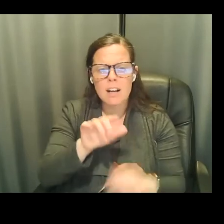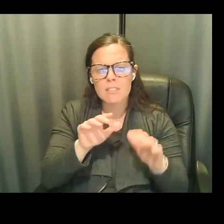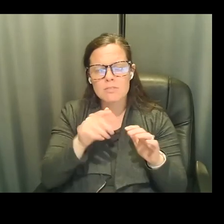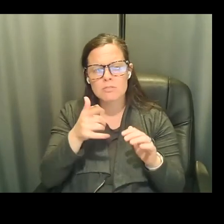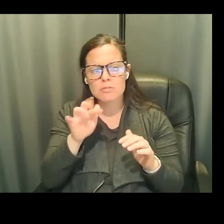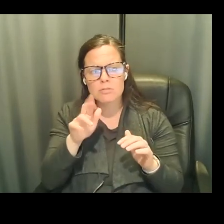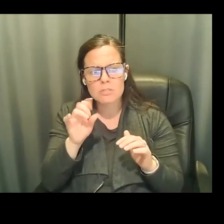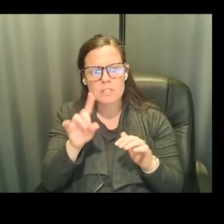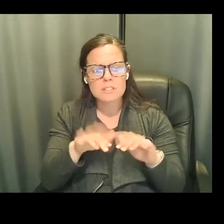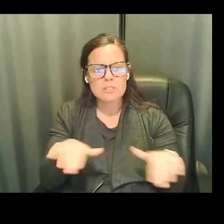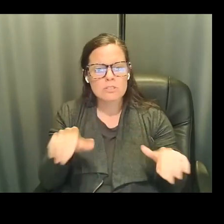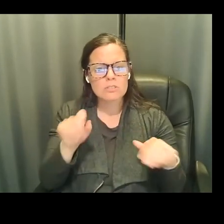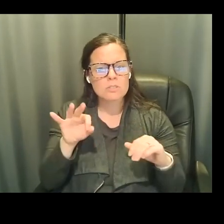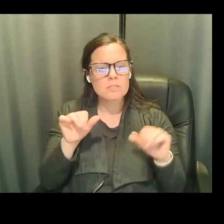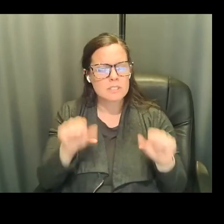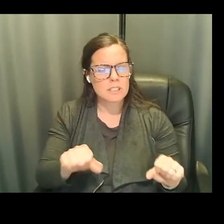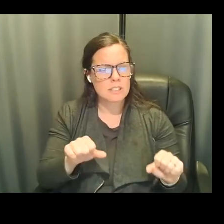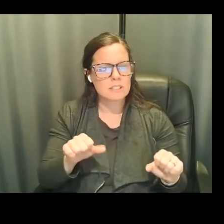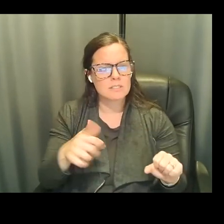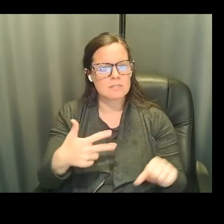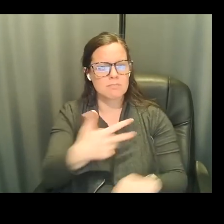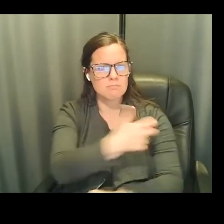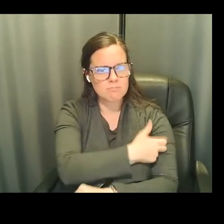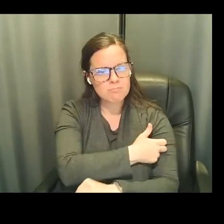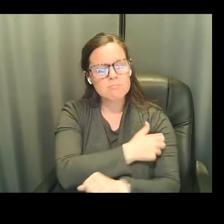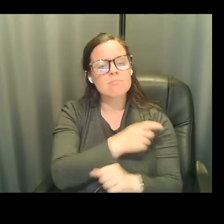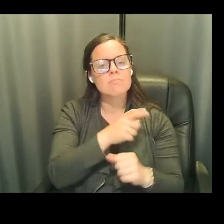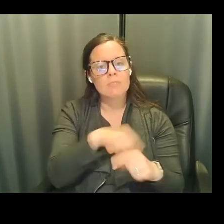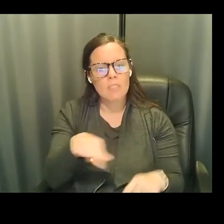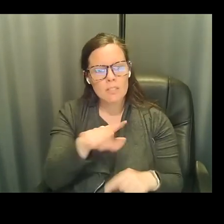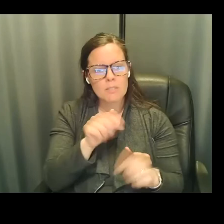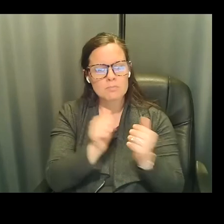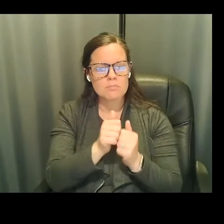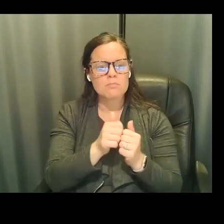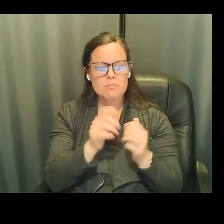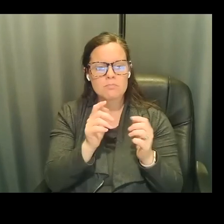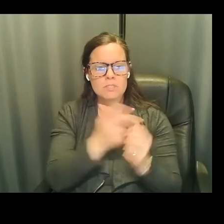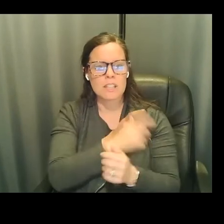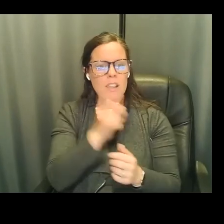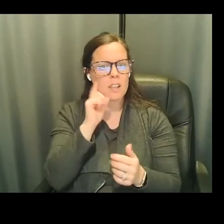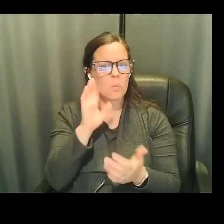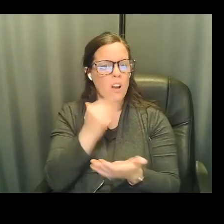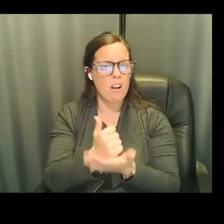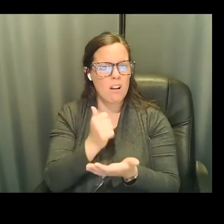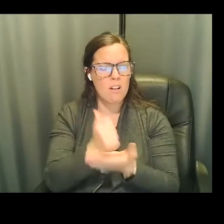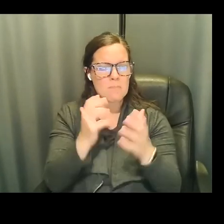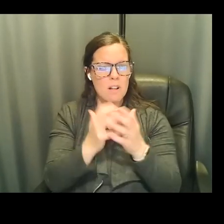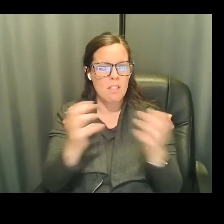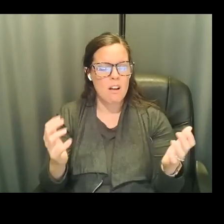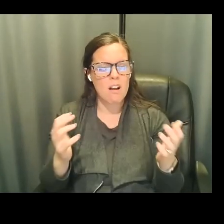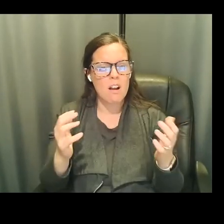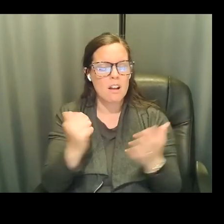grandchildren. So if we can get that population taken care of with vaccination, I think it will help a lot. It will help prevent the spread of